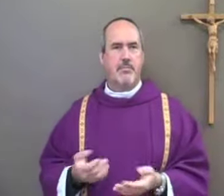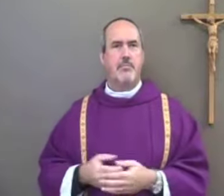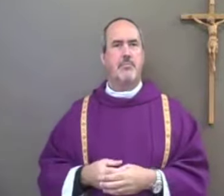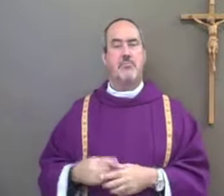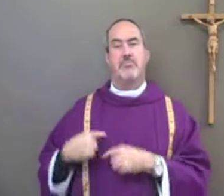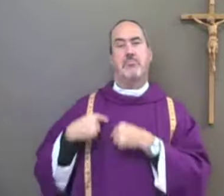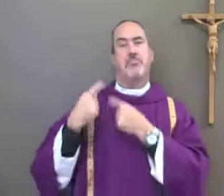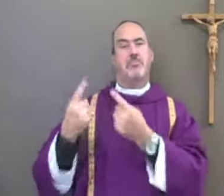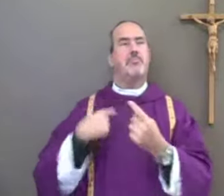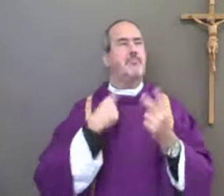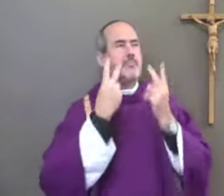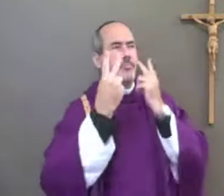and judge other people.